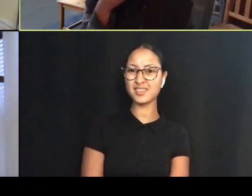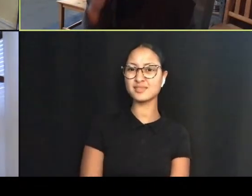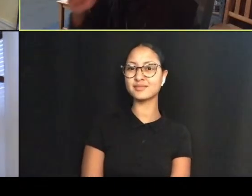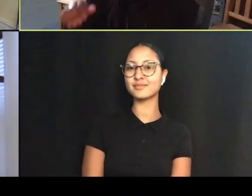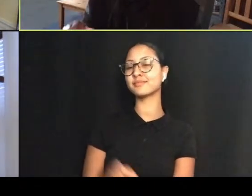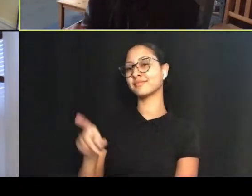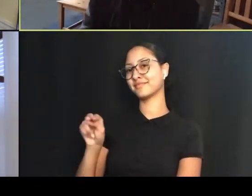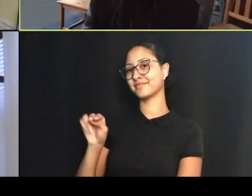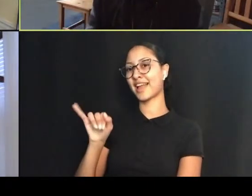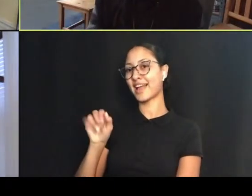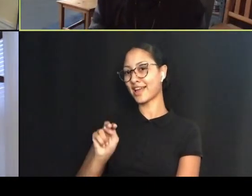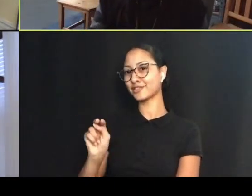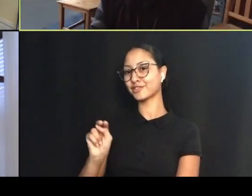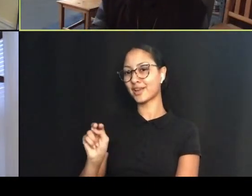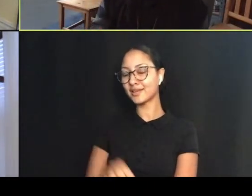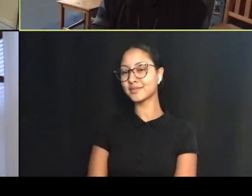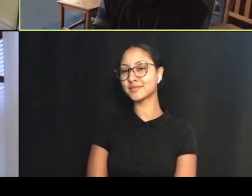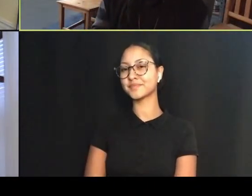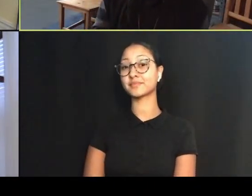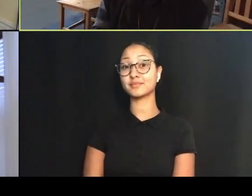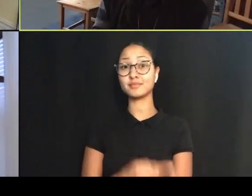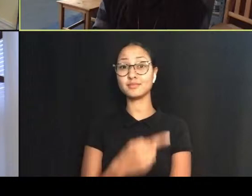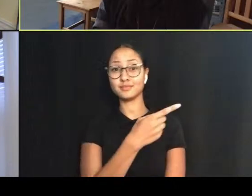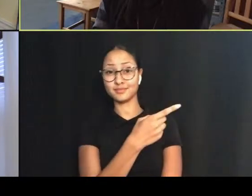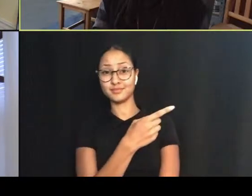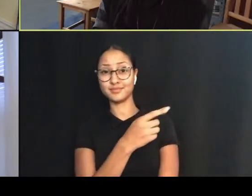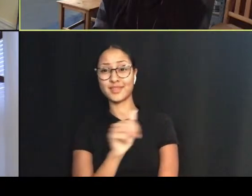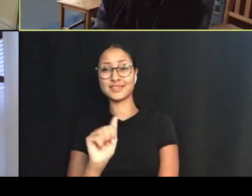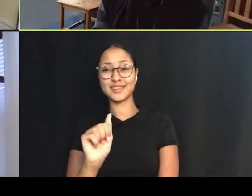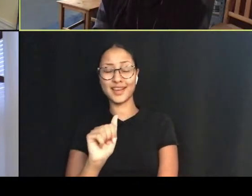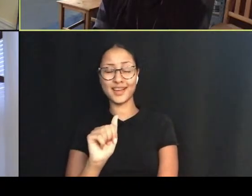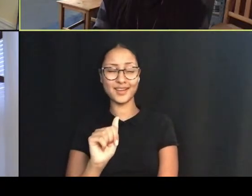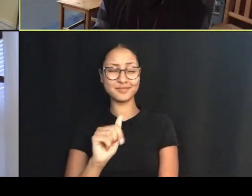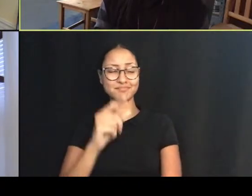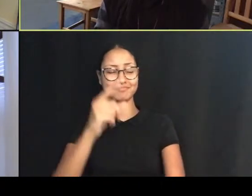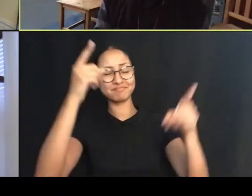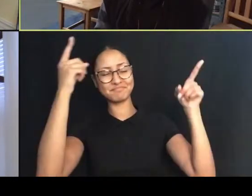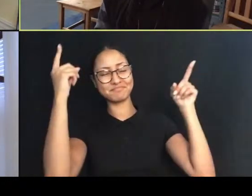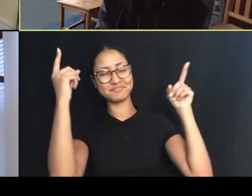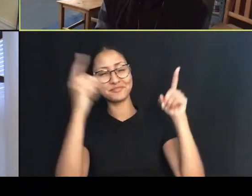I tease, but mean this, that when your age